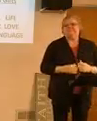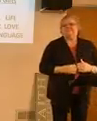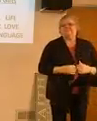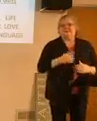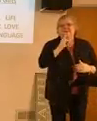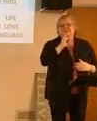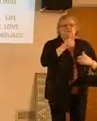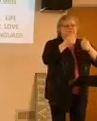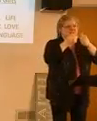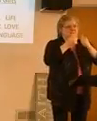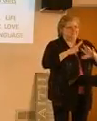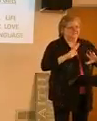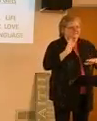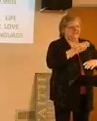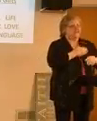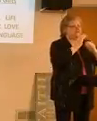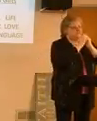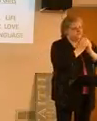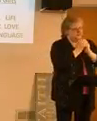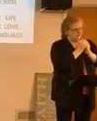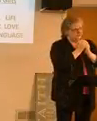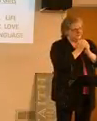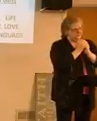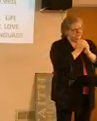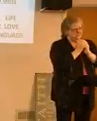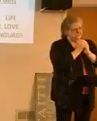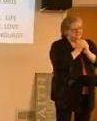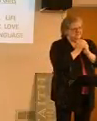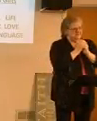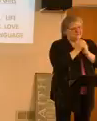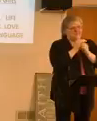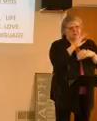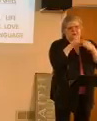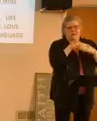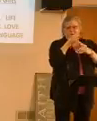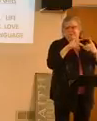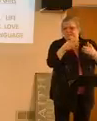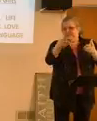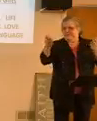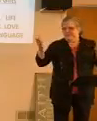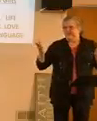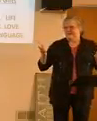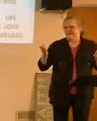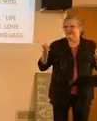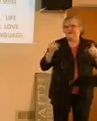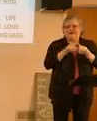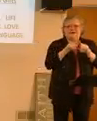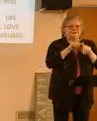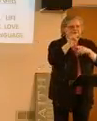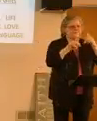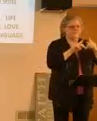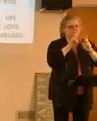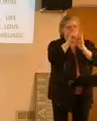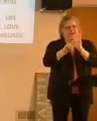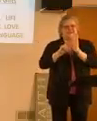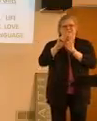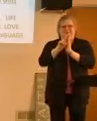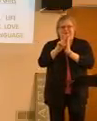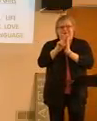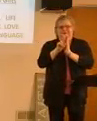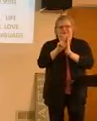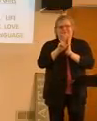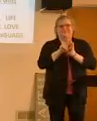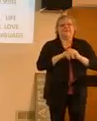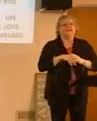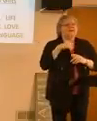What a blessing it is to worship with those who are on campus today and those who are watching live stream. If you have a copy